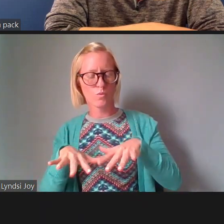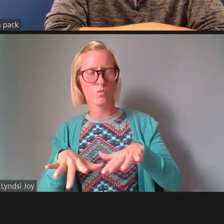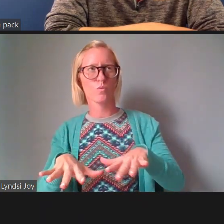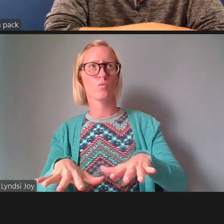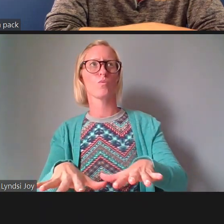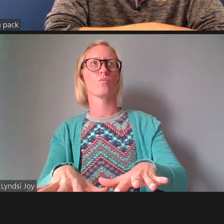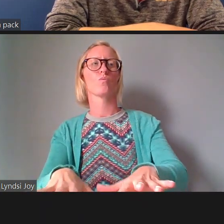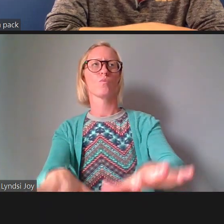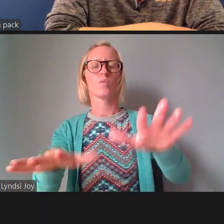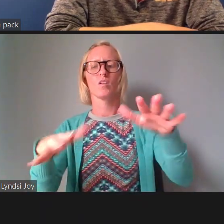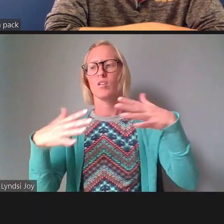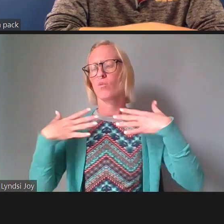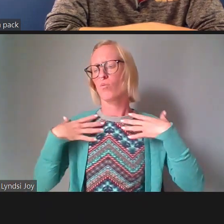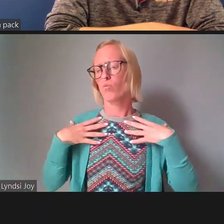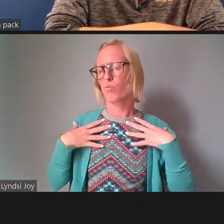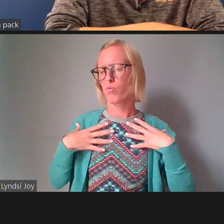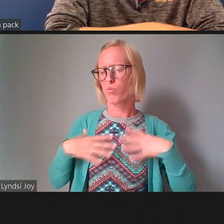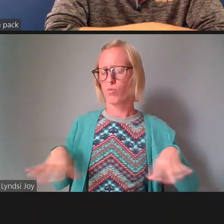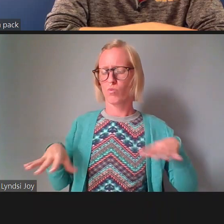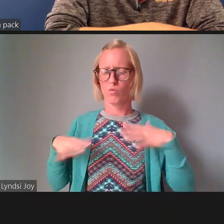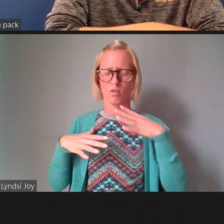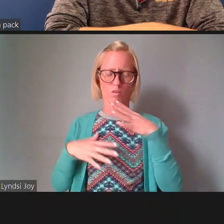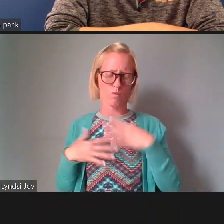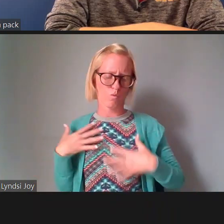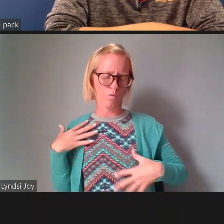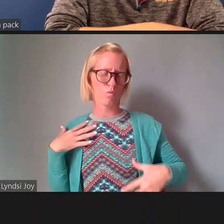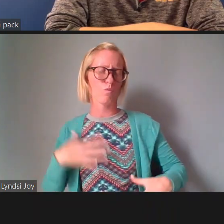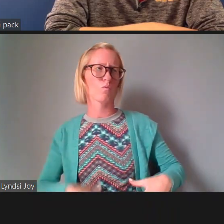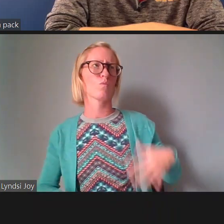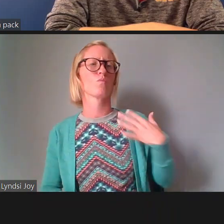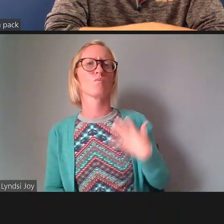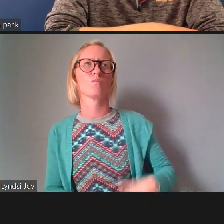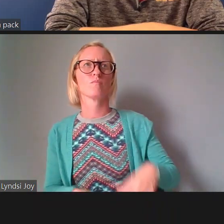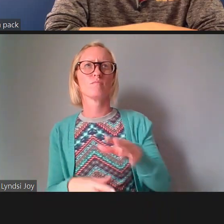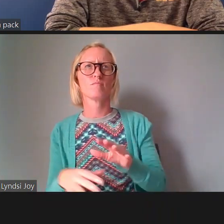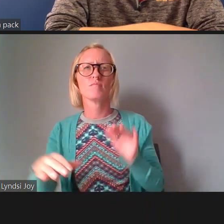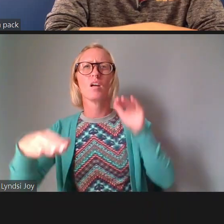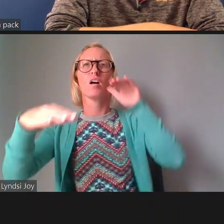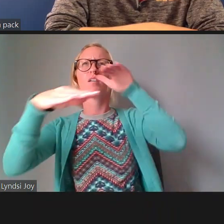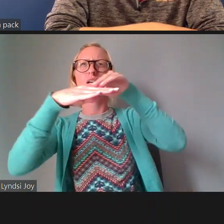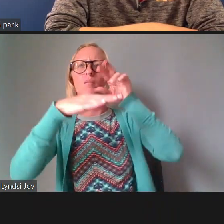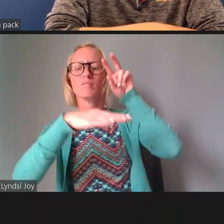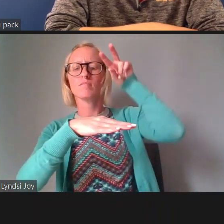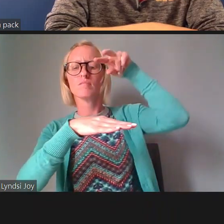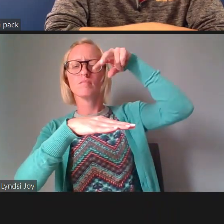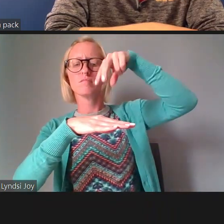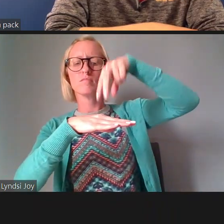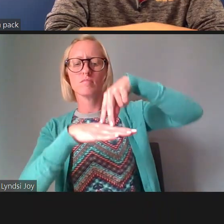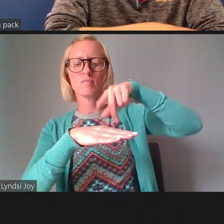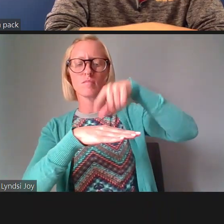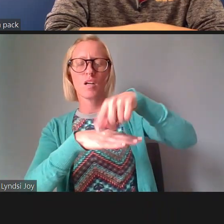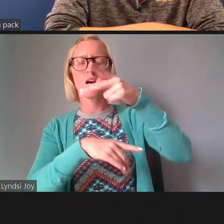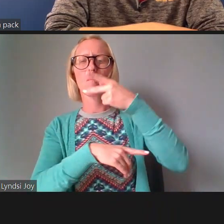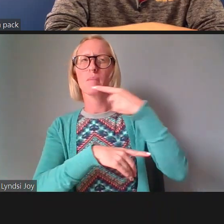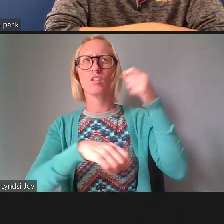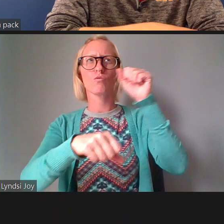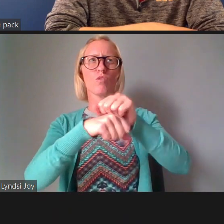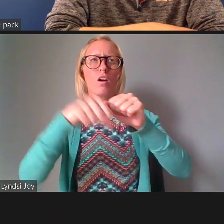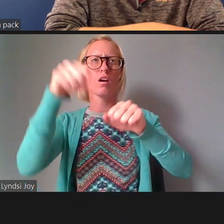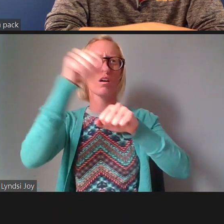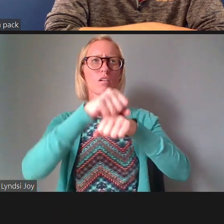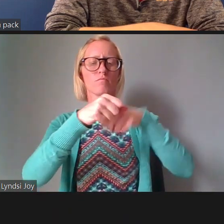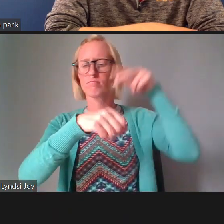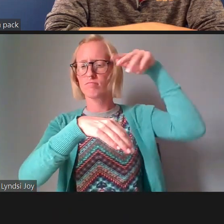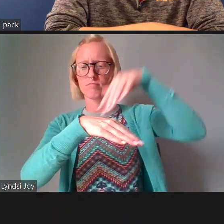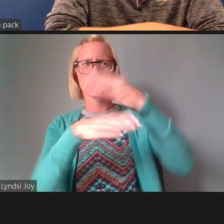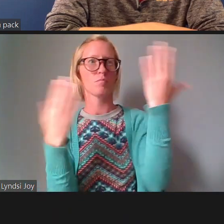dark, damp heat. At last, the way to the top looked like a scramble over pink rock with no more plunging through darkness. The